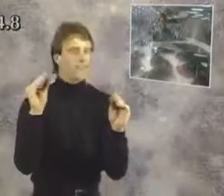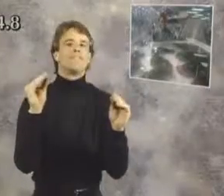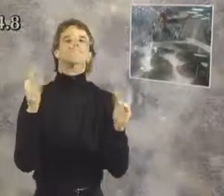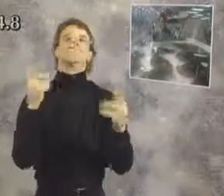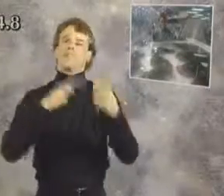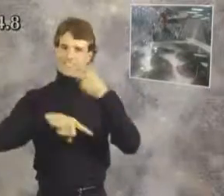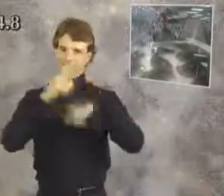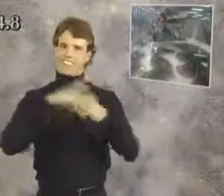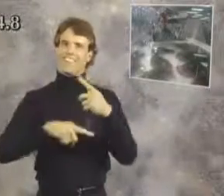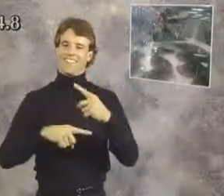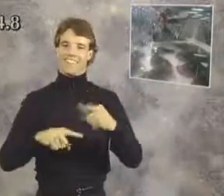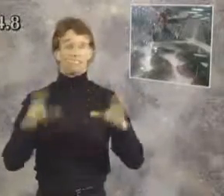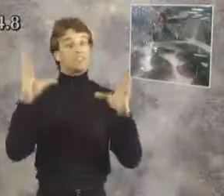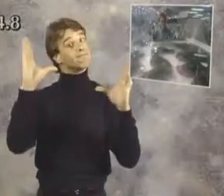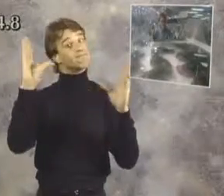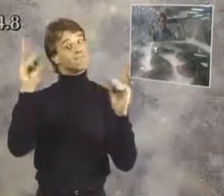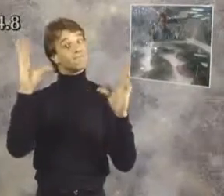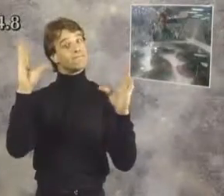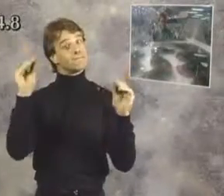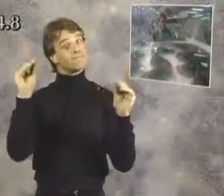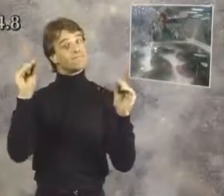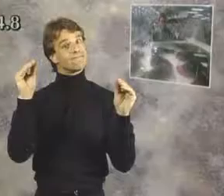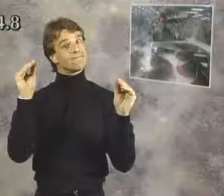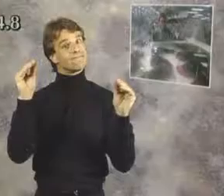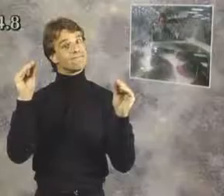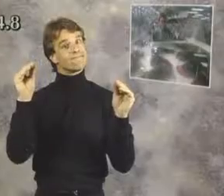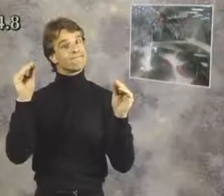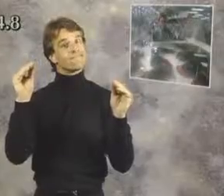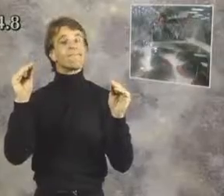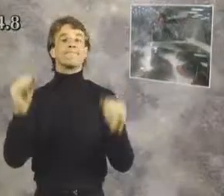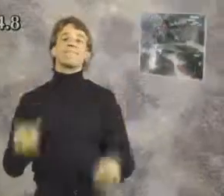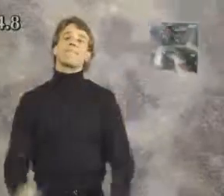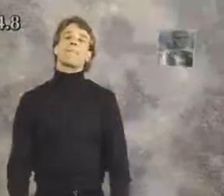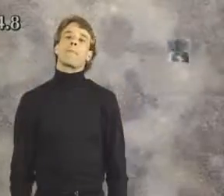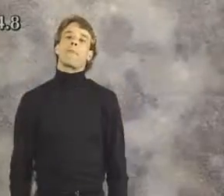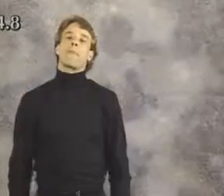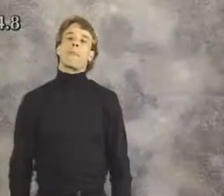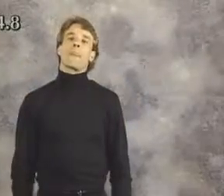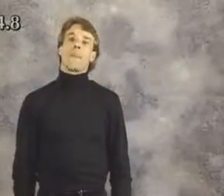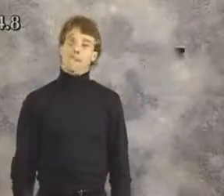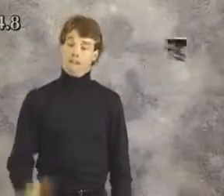Lobster.